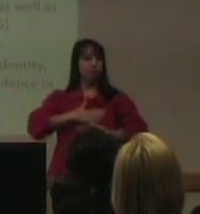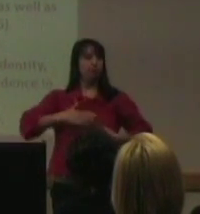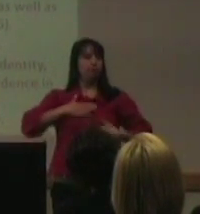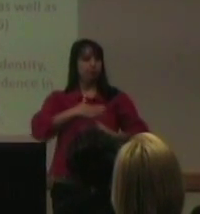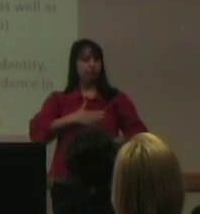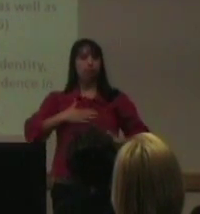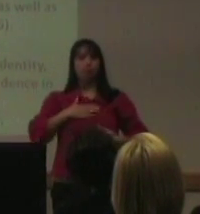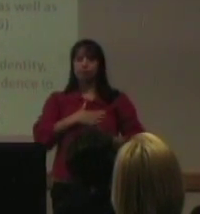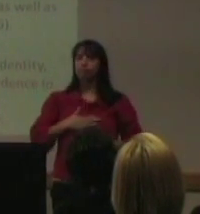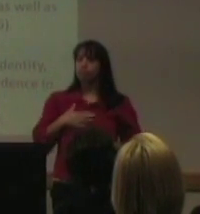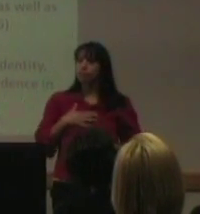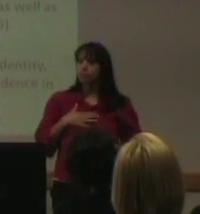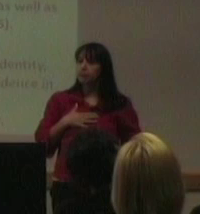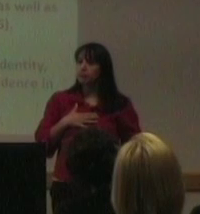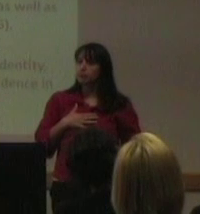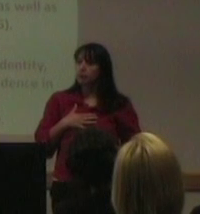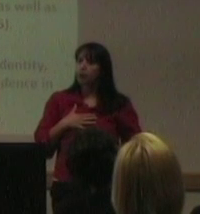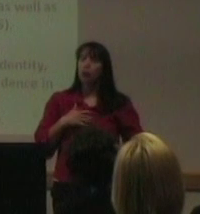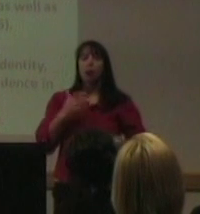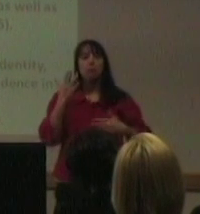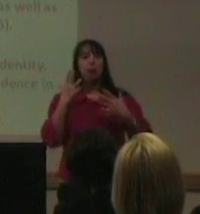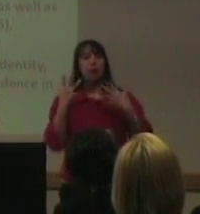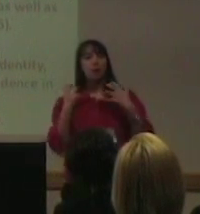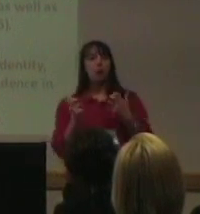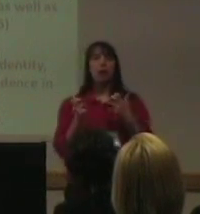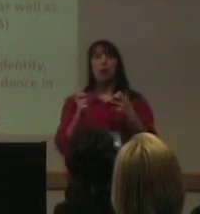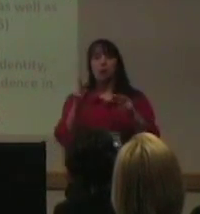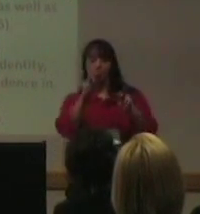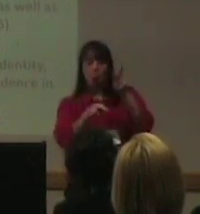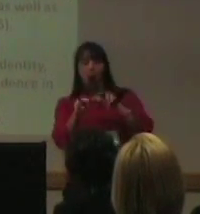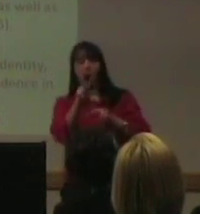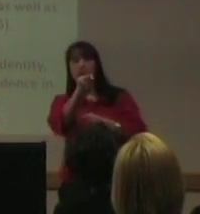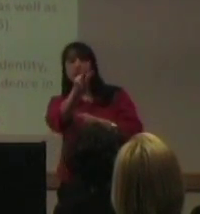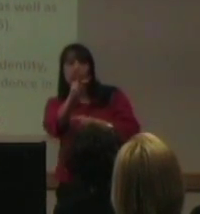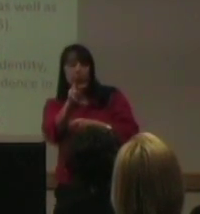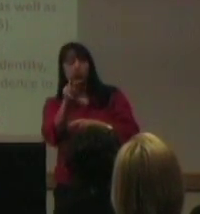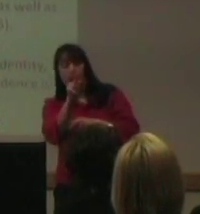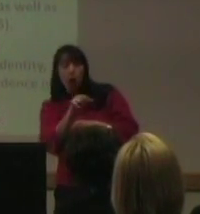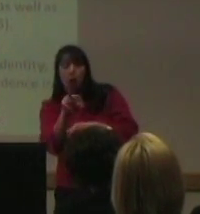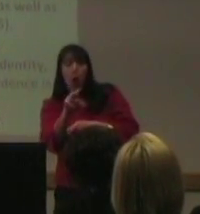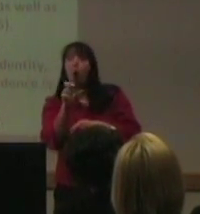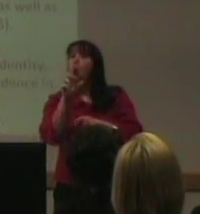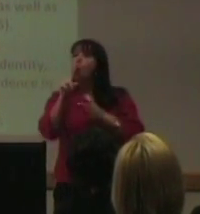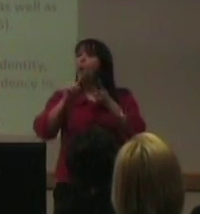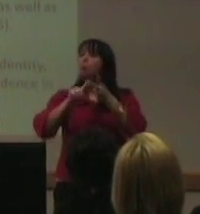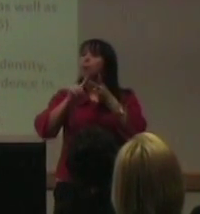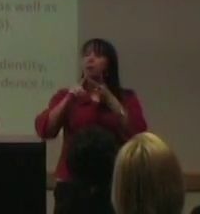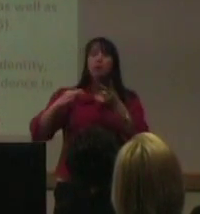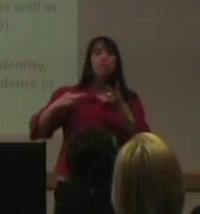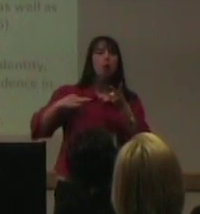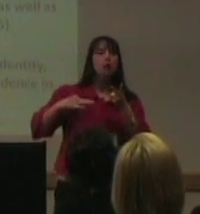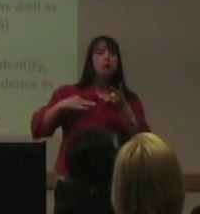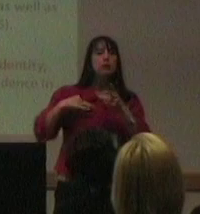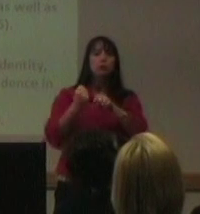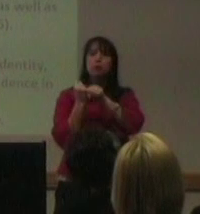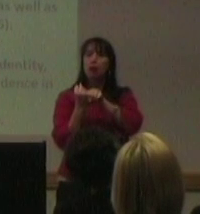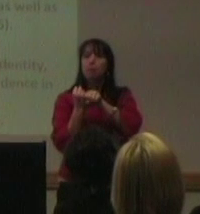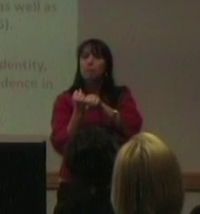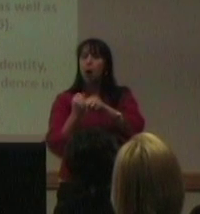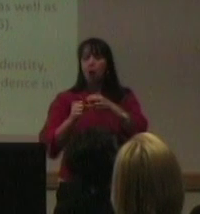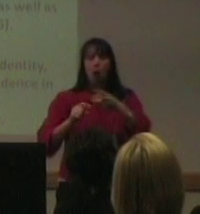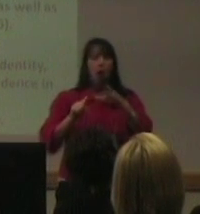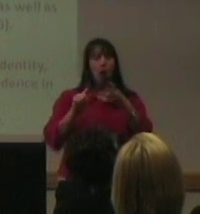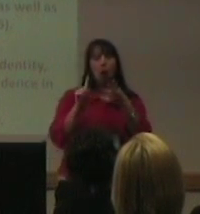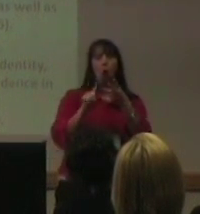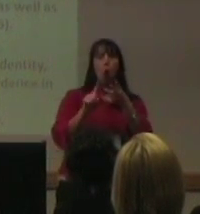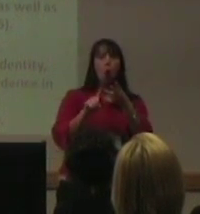But sports can help us to just enjoy life, have a little pleasure from time to time. Watching TV is one thing,